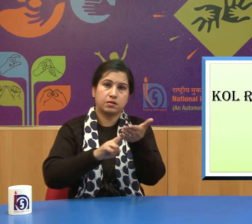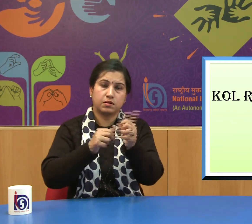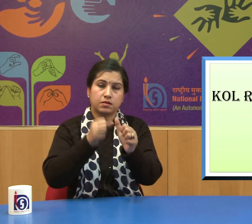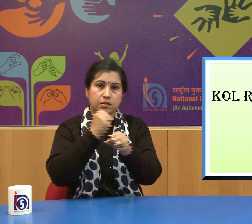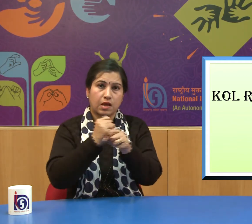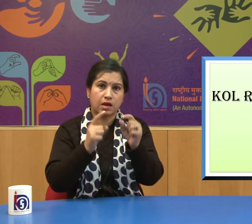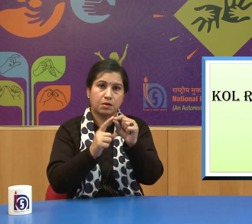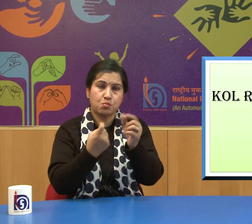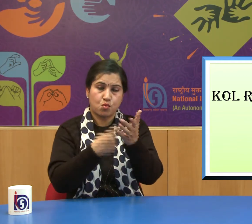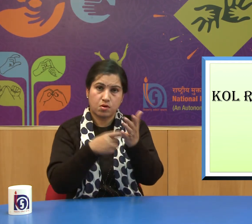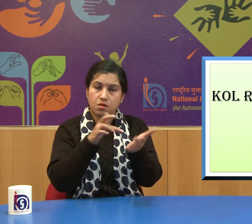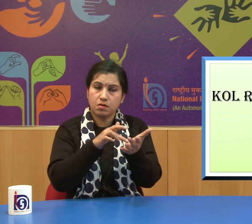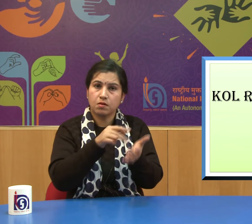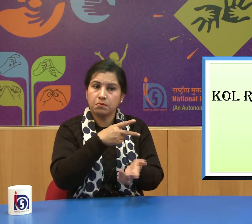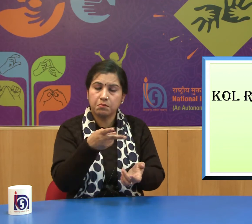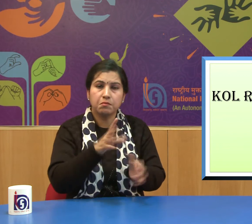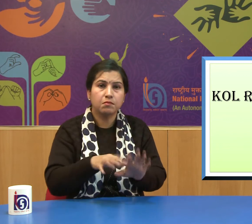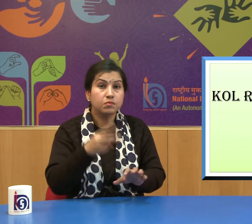Learners, can you locate it on the map of India?